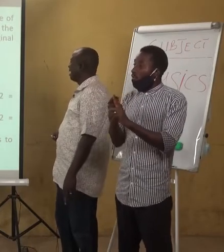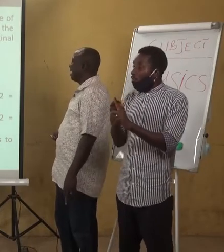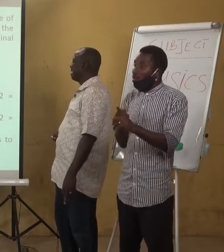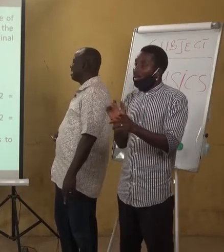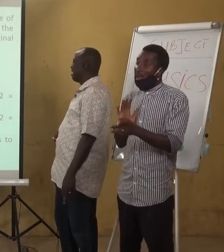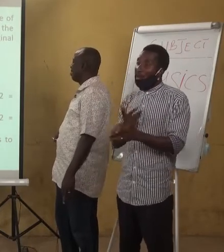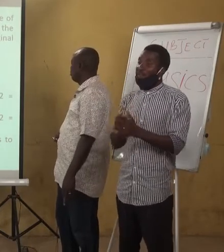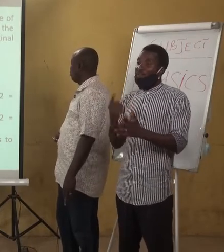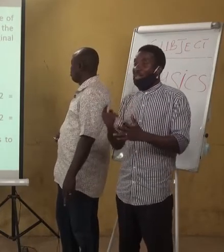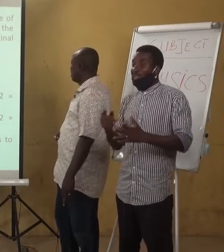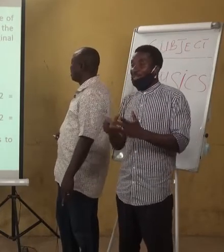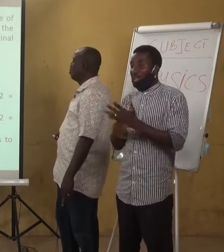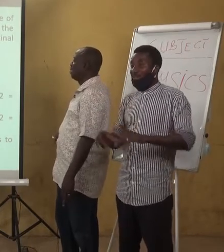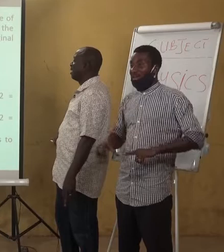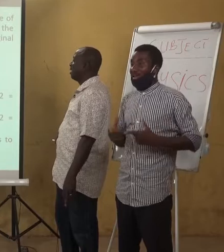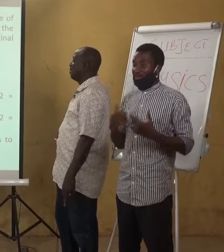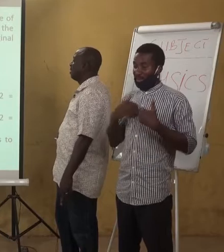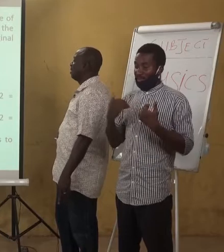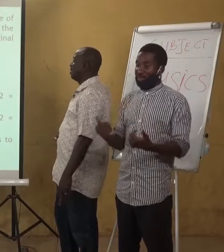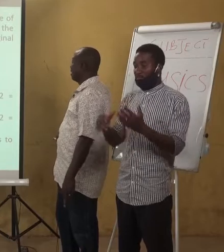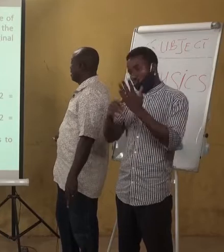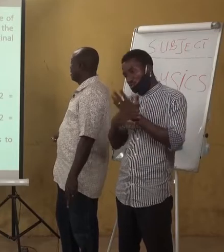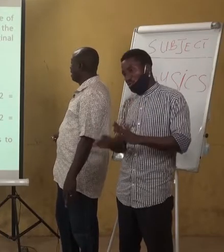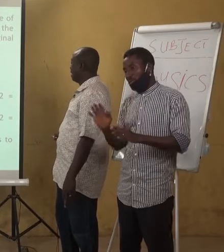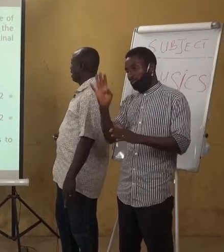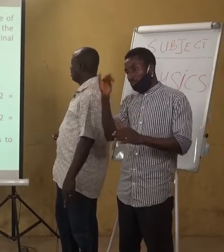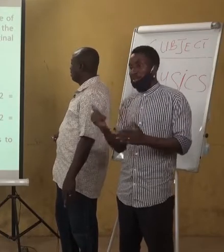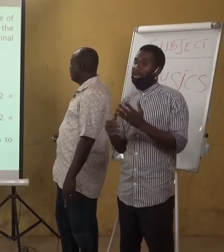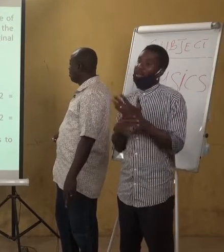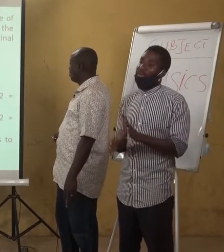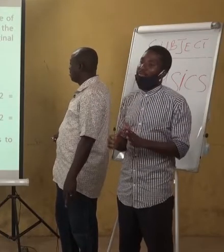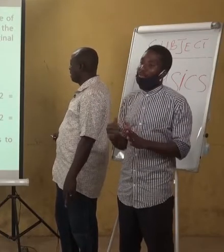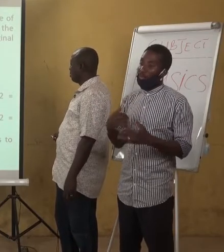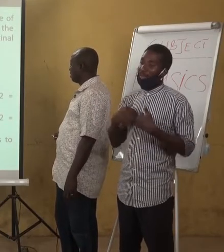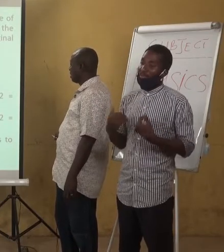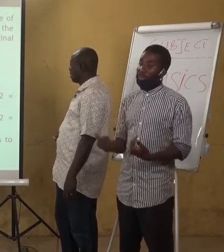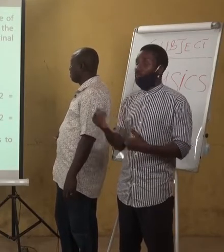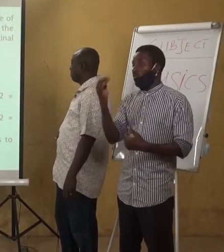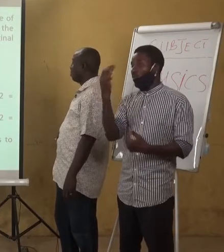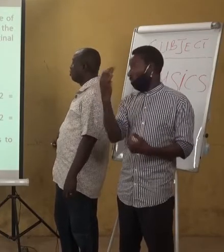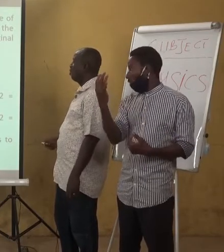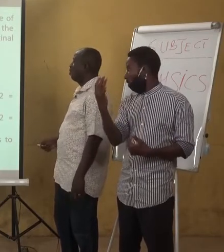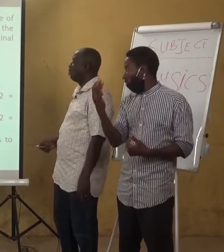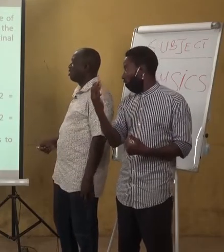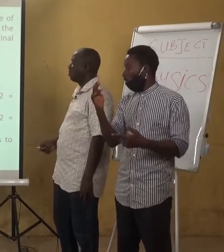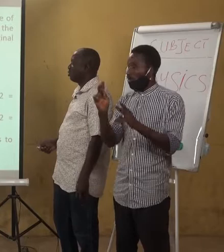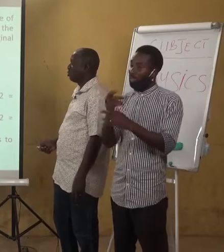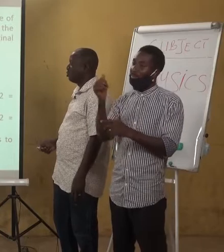half-life has now reduced by half, and we have 4 times 10 to the power 6 divided by 2, which is equals